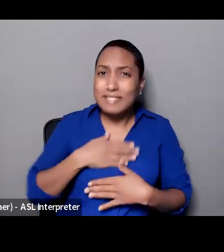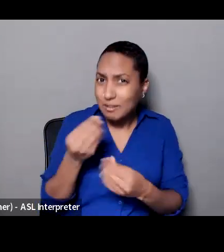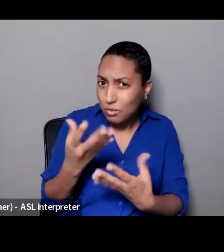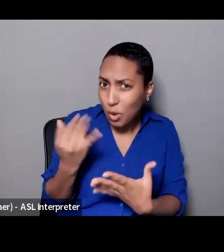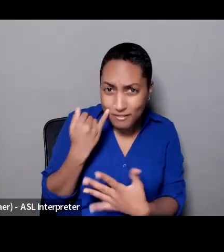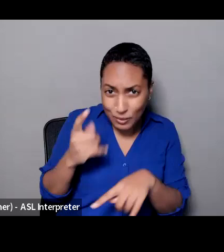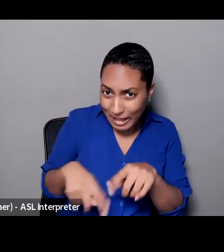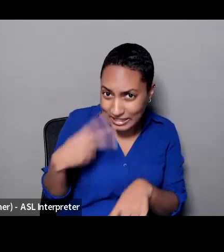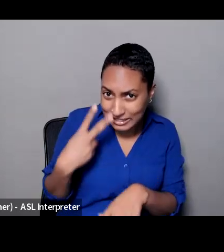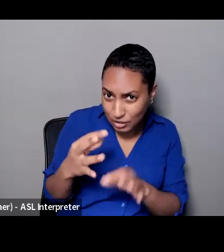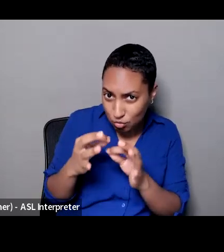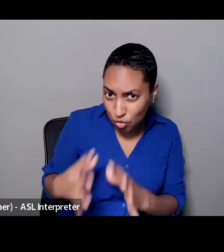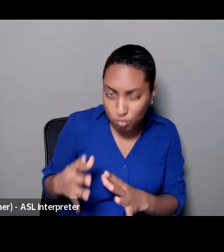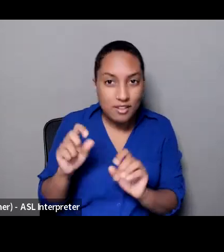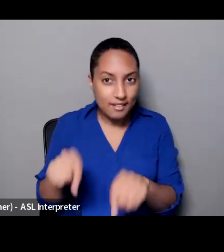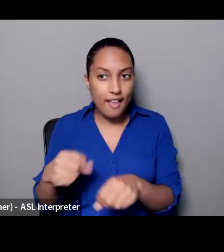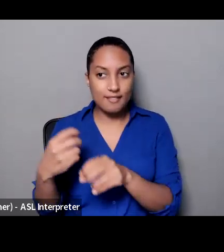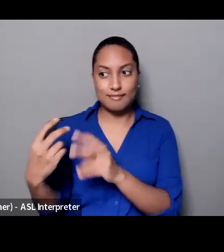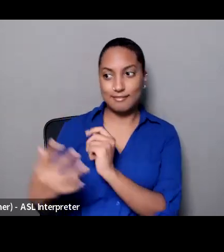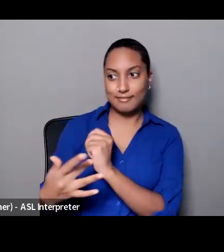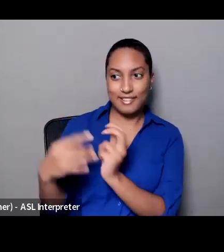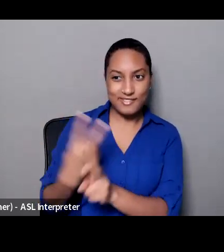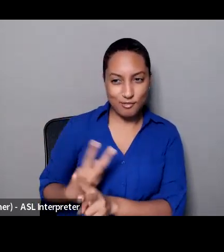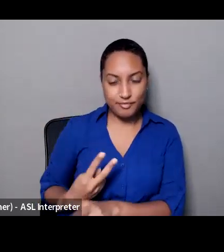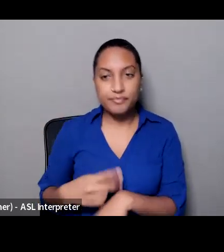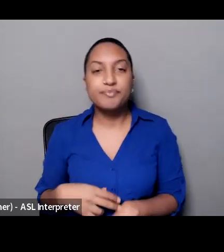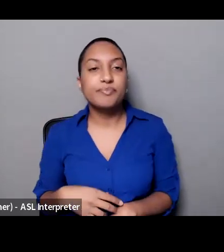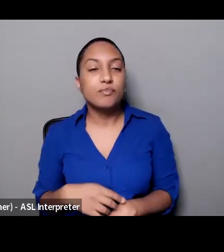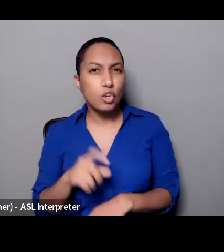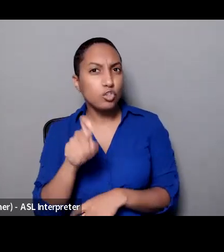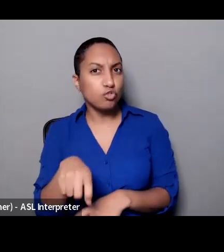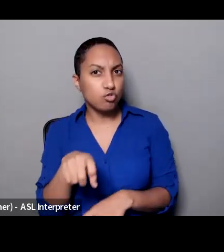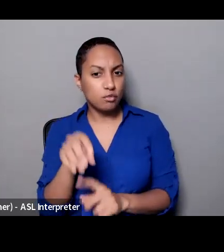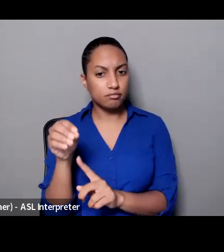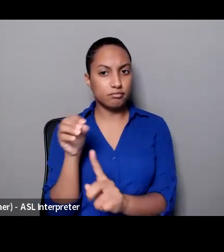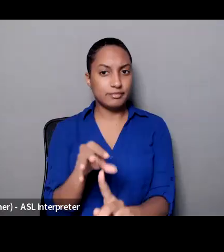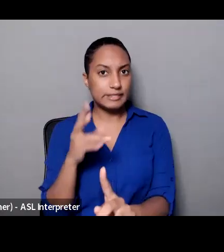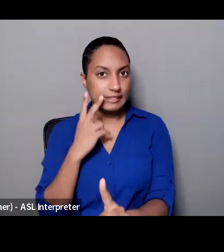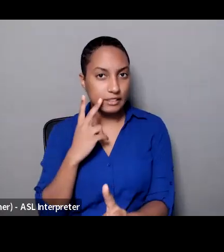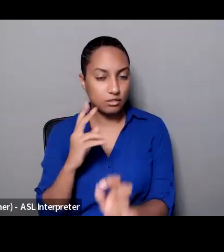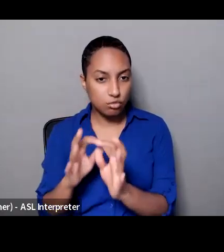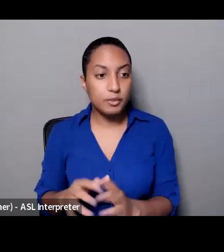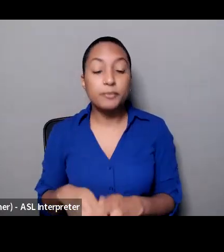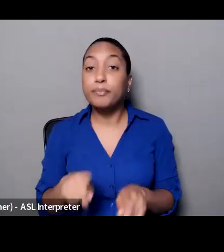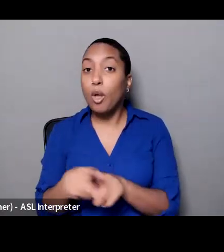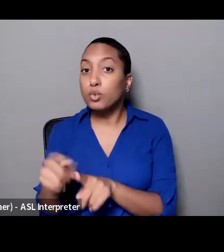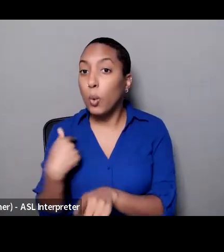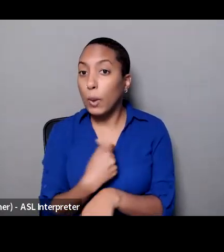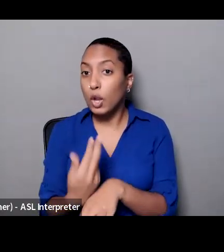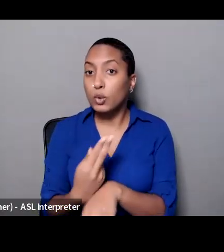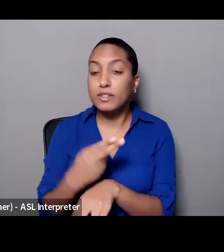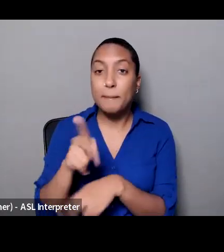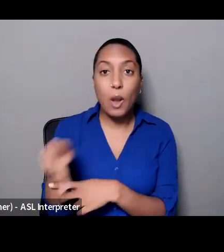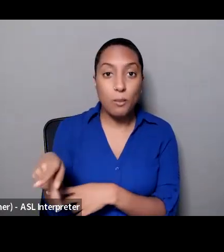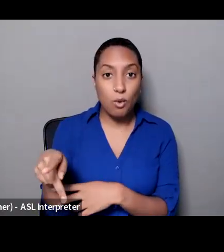you. You will need to be in side-by-side mode. As you can see, we are PowerPoint sharing today. If you're not in that mode,